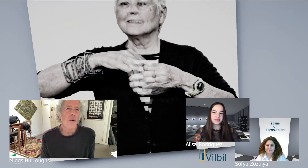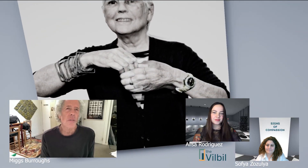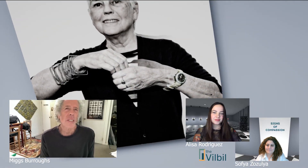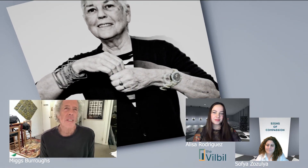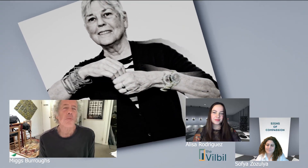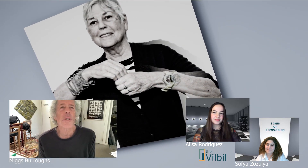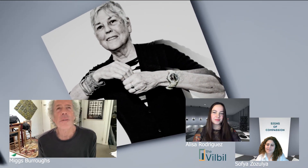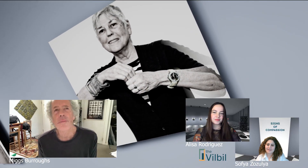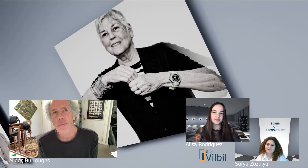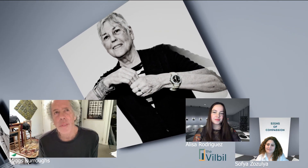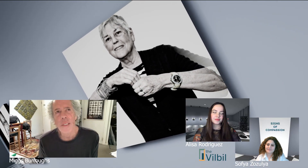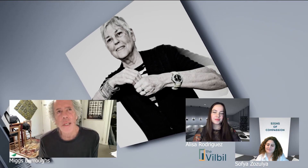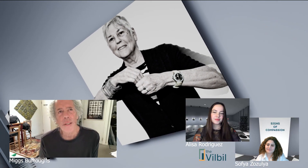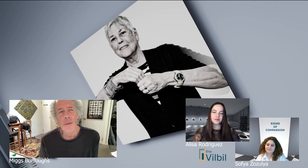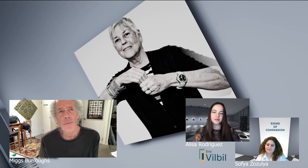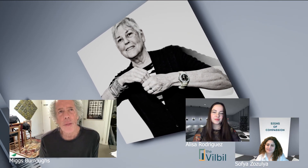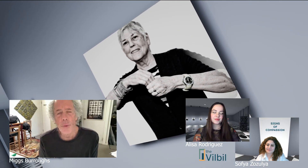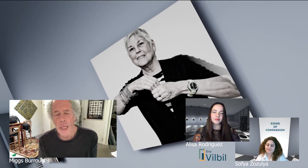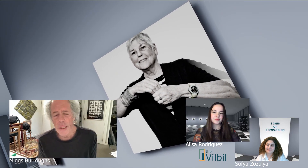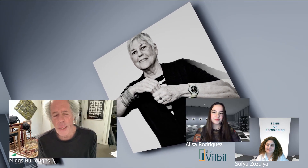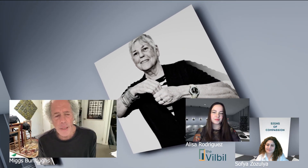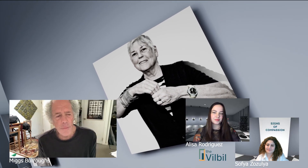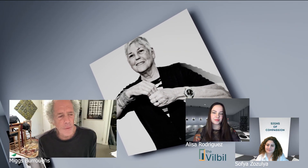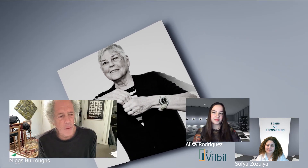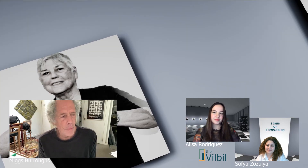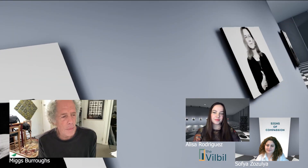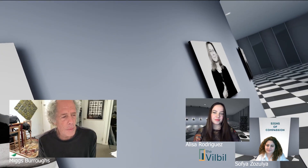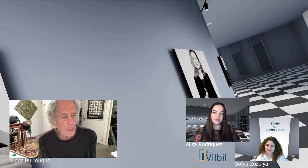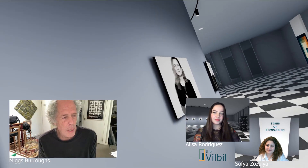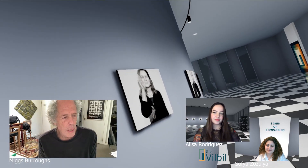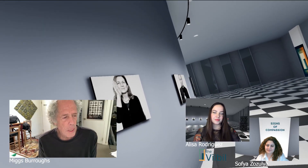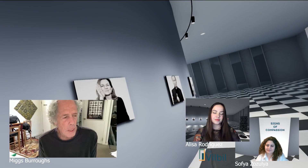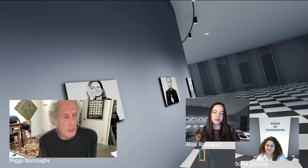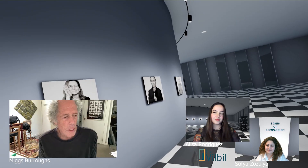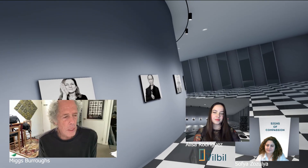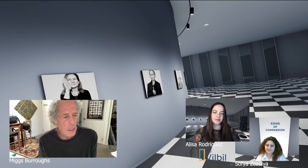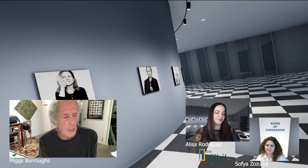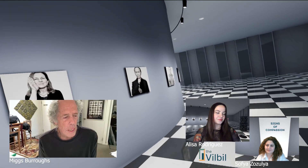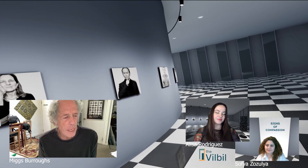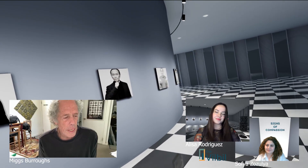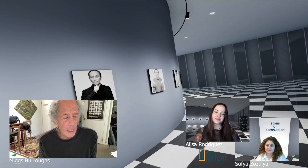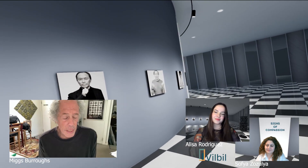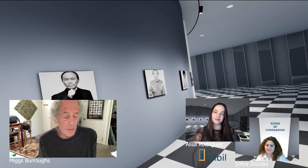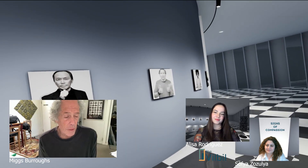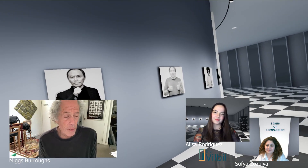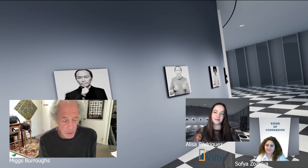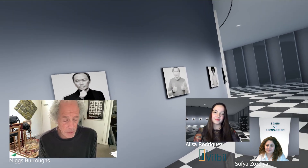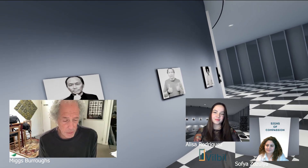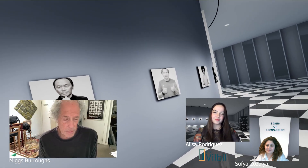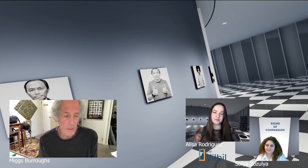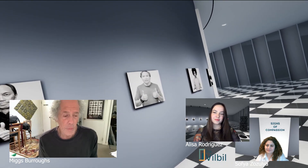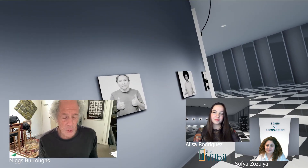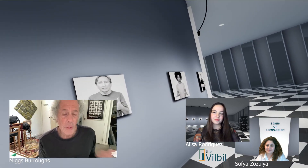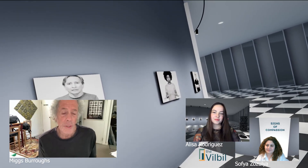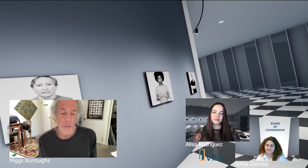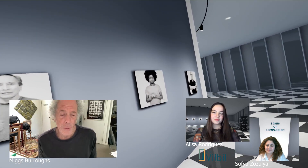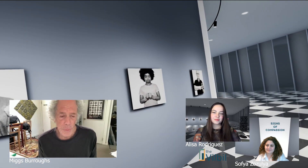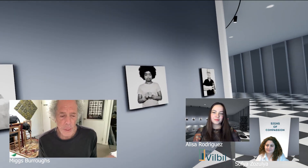No, I think maybe where that came from, and I never heard the results of it, but